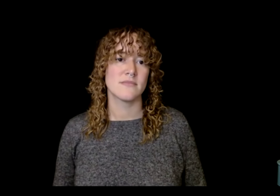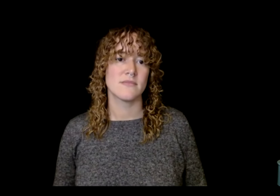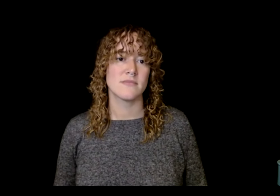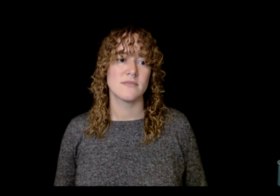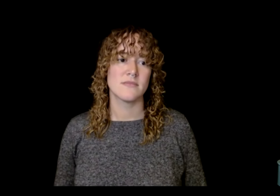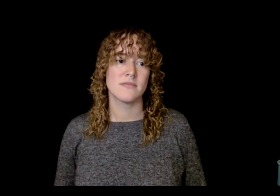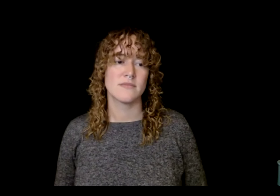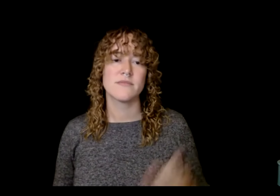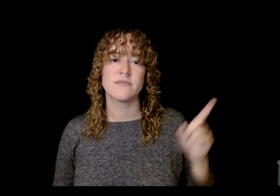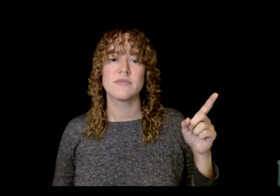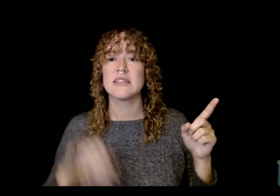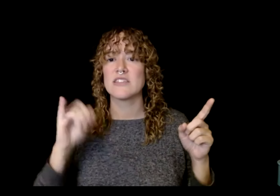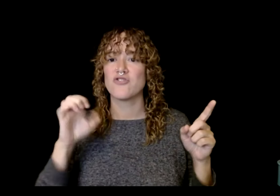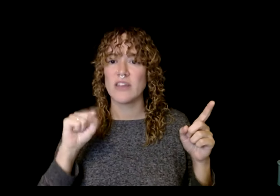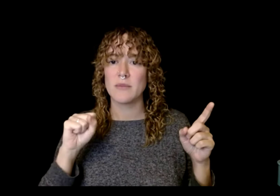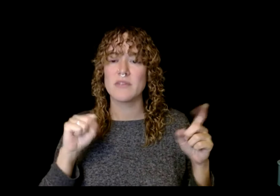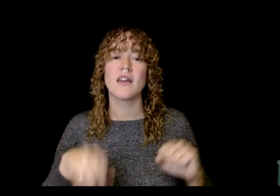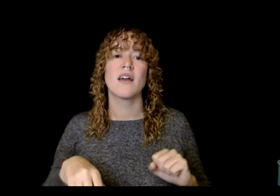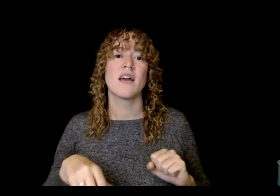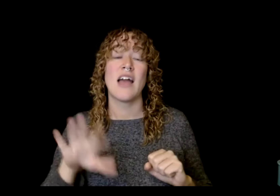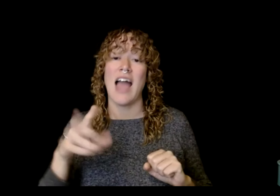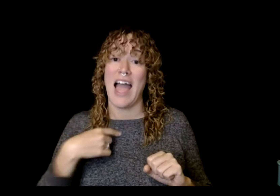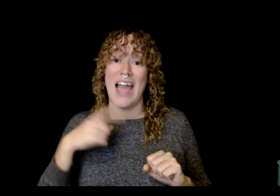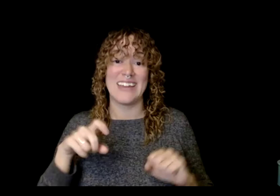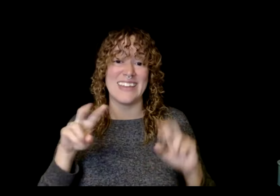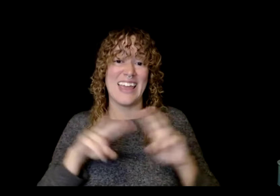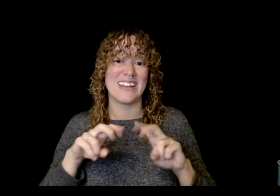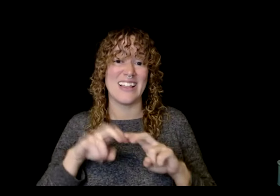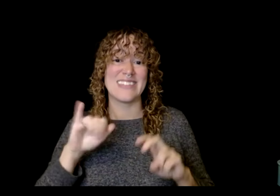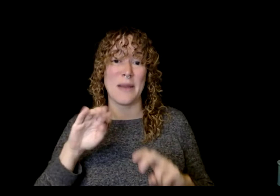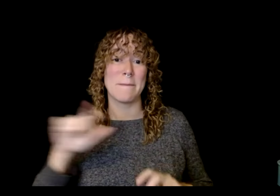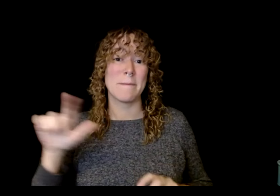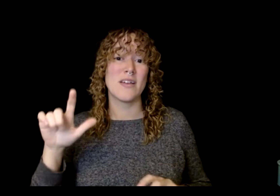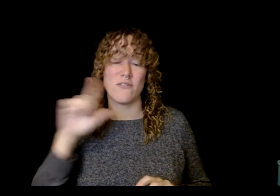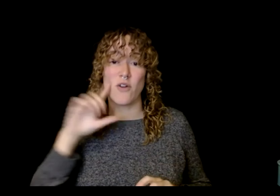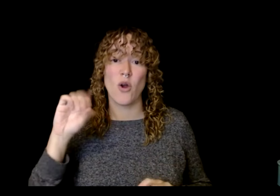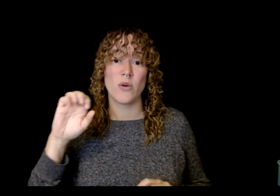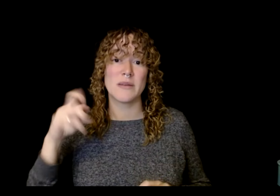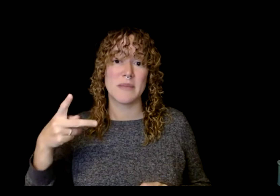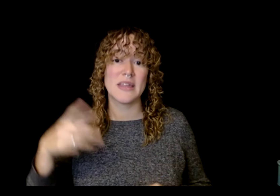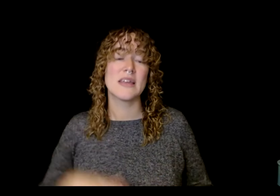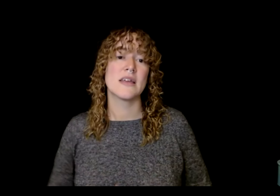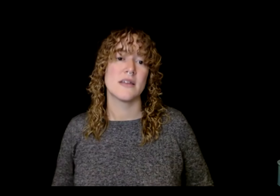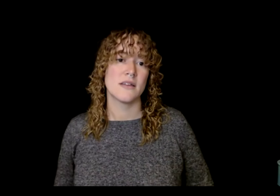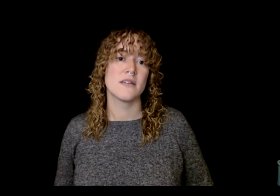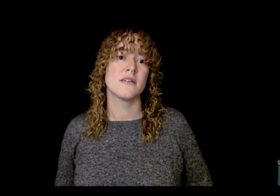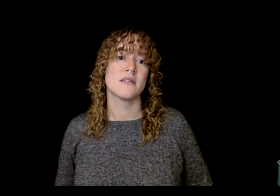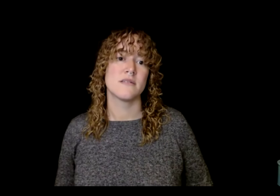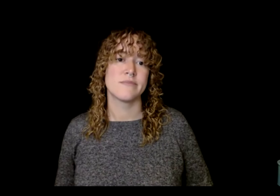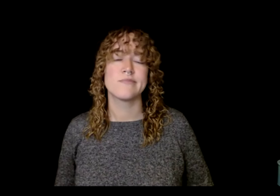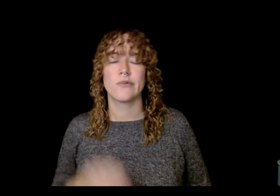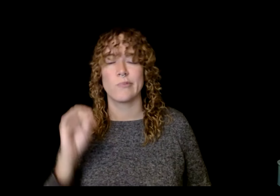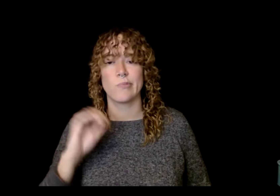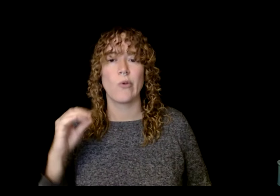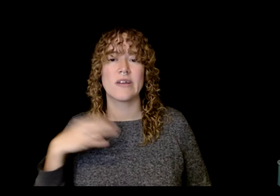So, Maria, I'll just say that I got stuck analyzing that bill for OEP and for Oregon Eligibility Partnership,